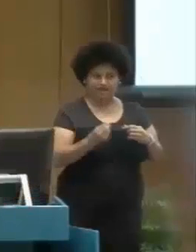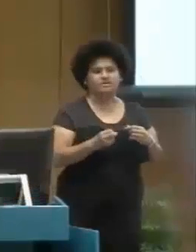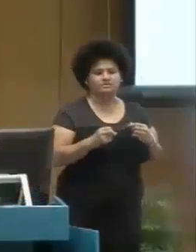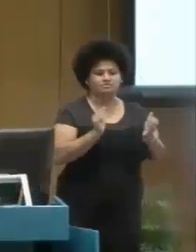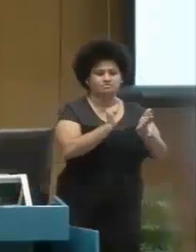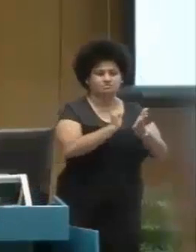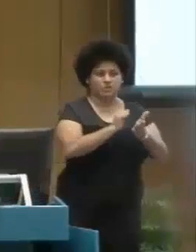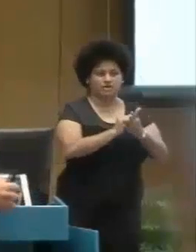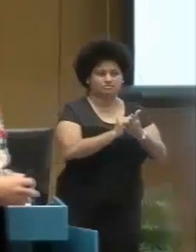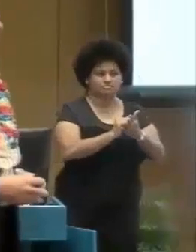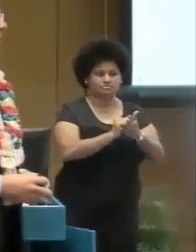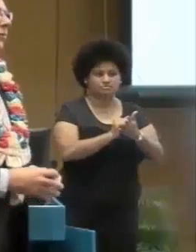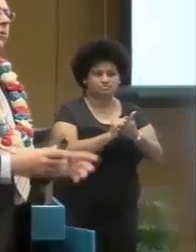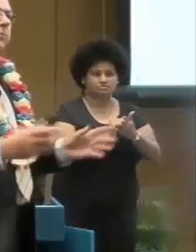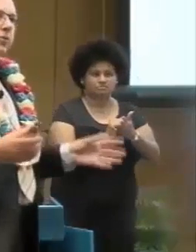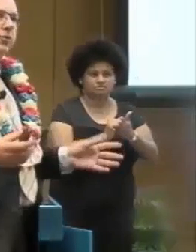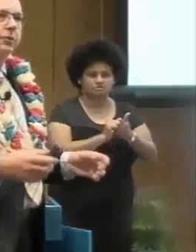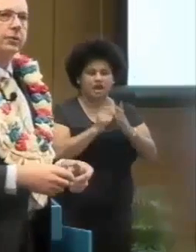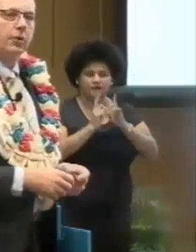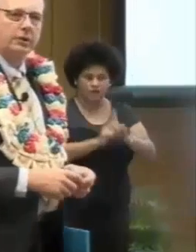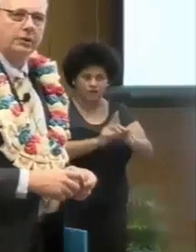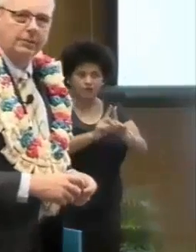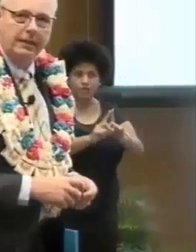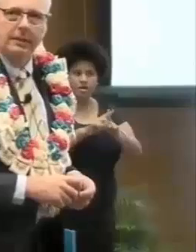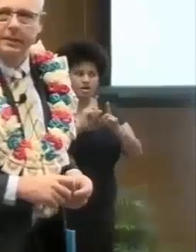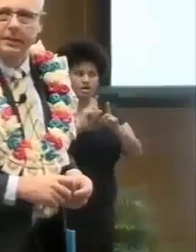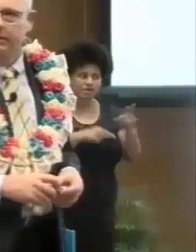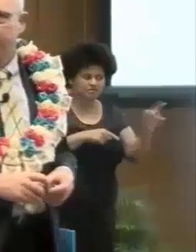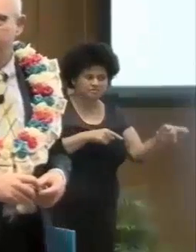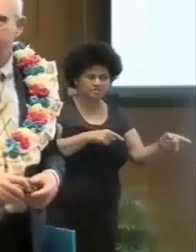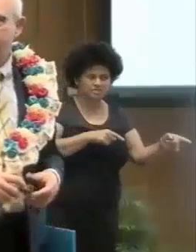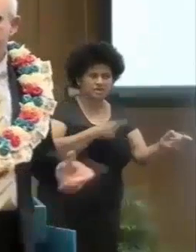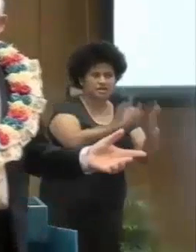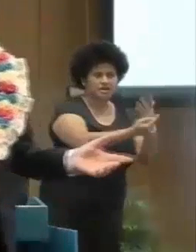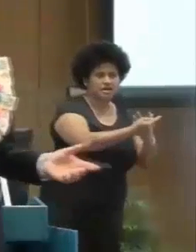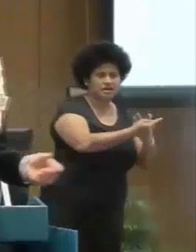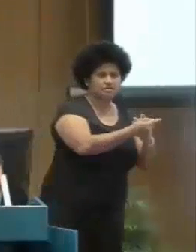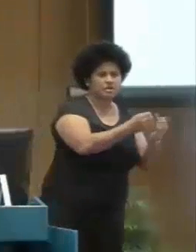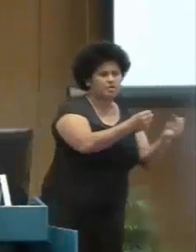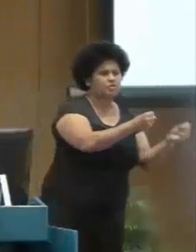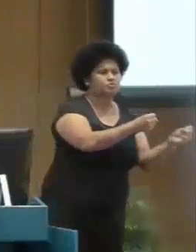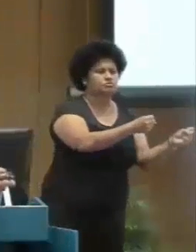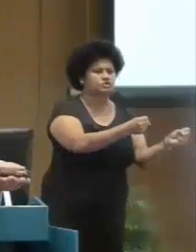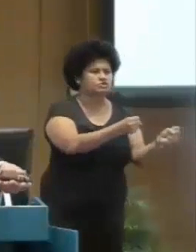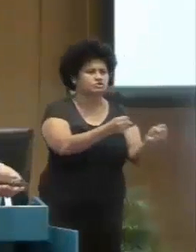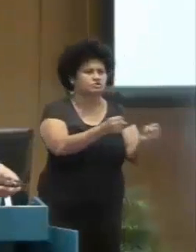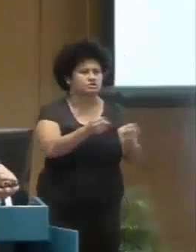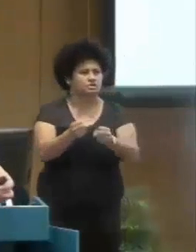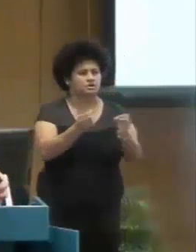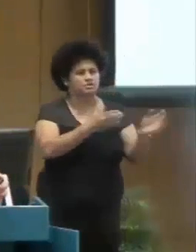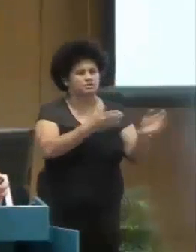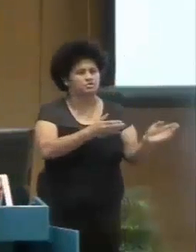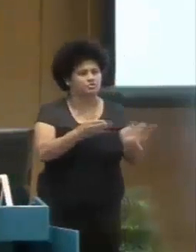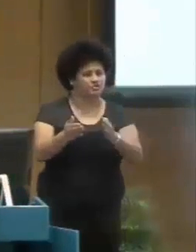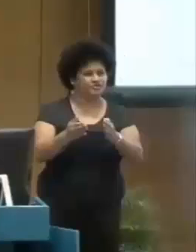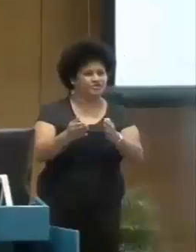successful. However, we've moved quite substantially in that over the last 10, 12 years in relation to the use of the